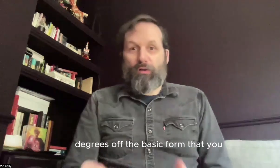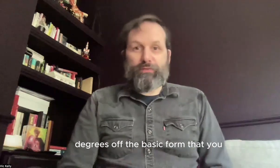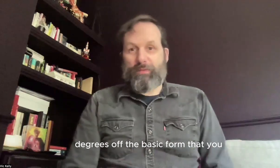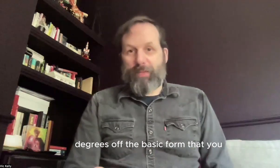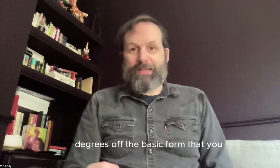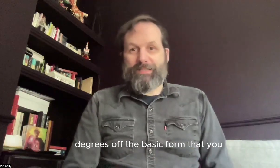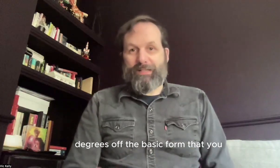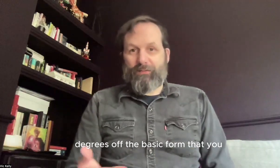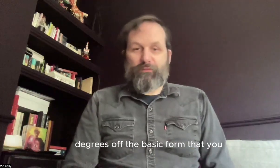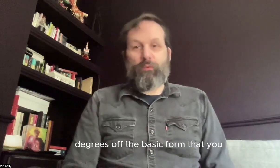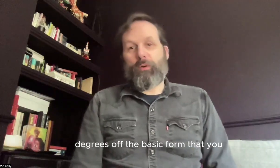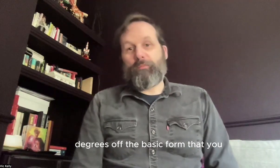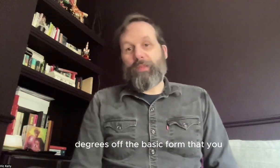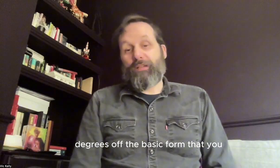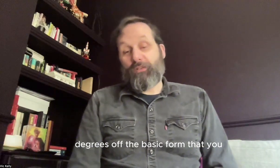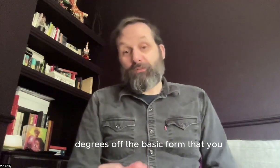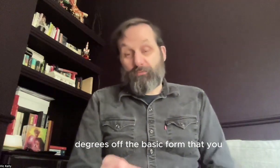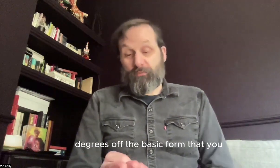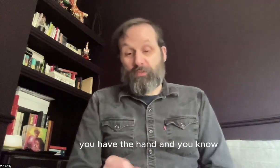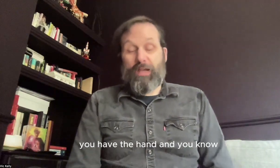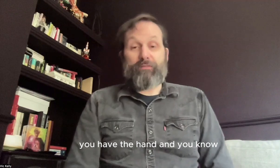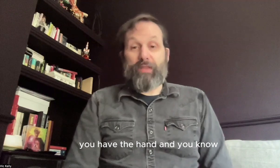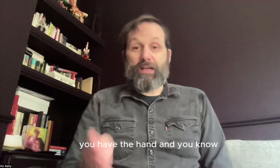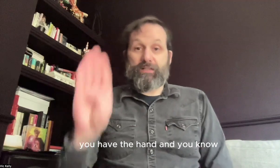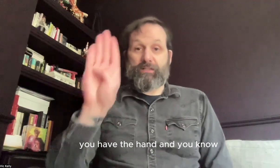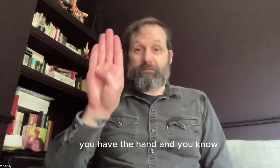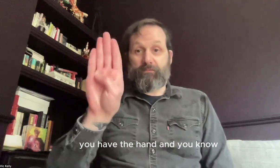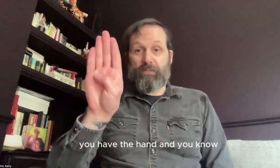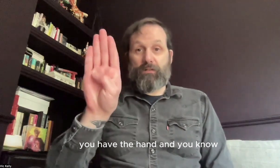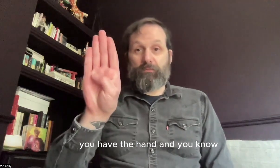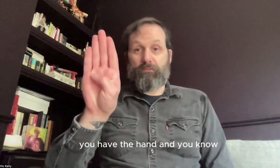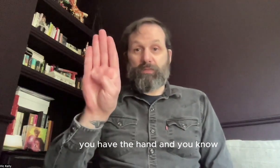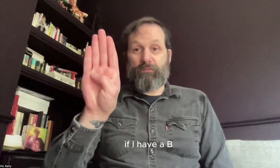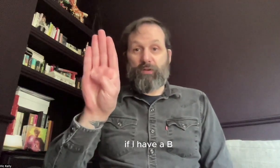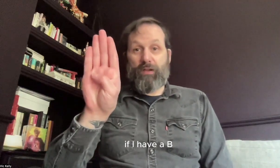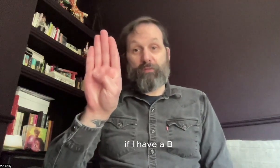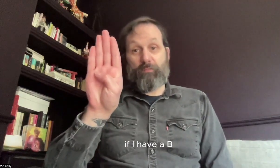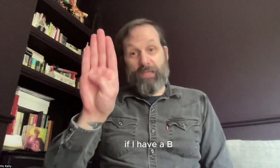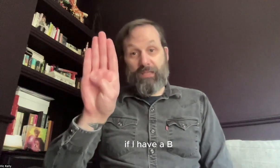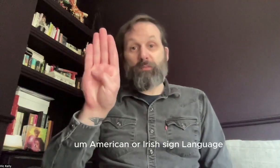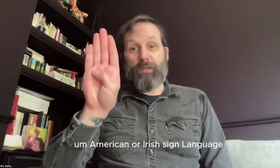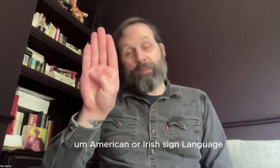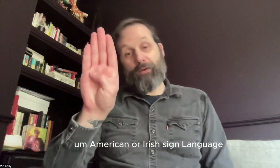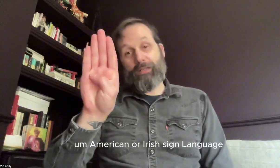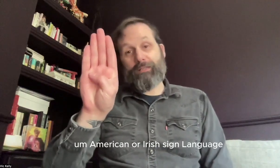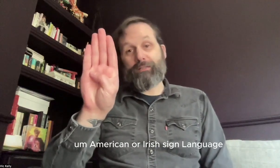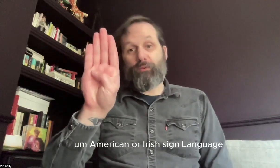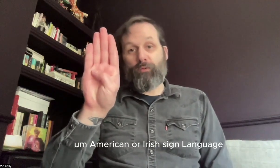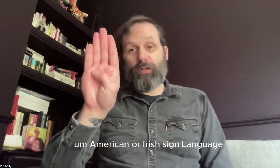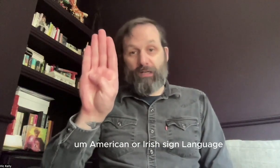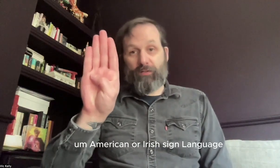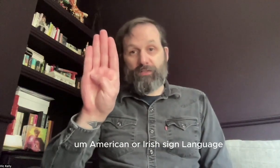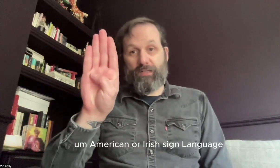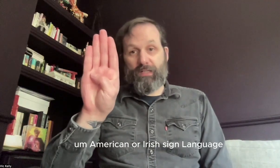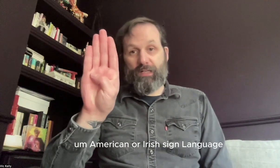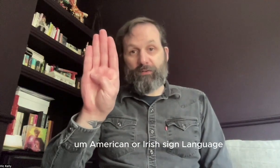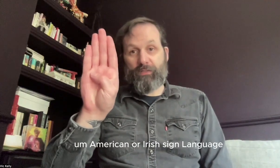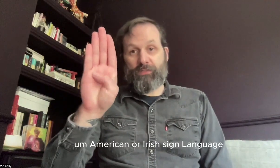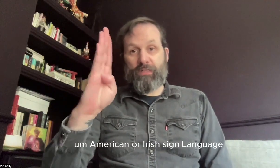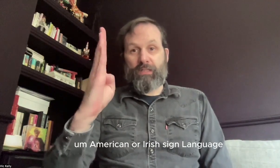off the basic form that you have the hand. And if I have a B from American or Irish Sign Language,